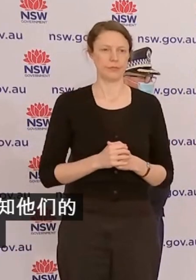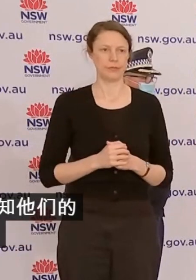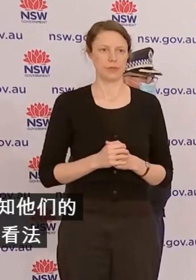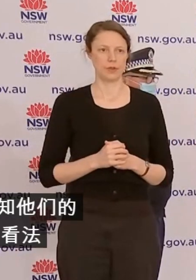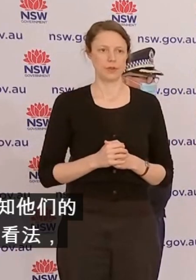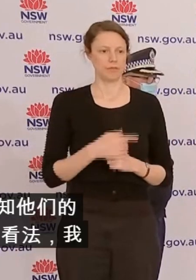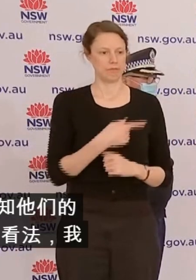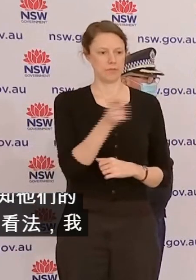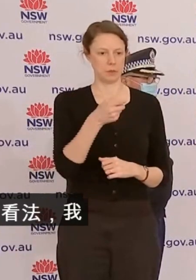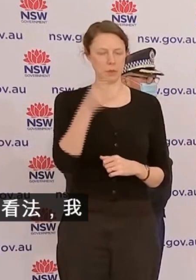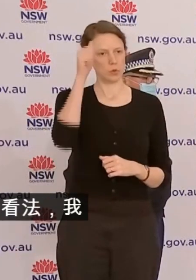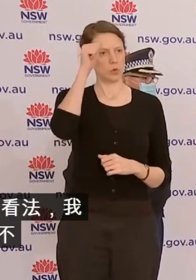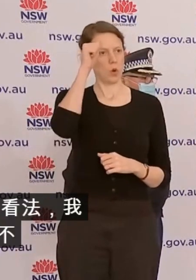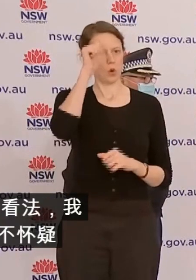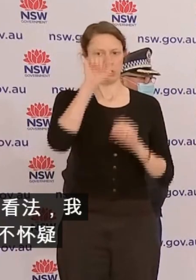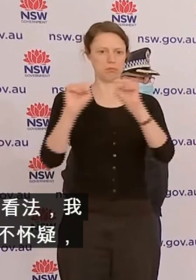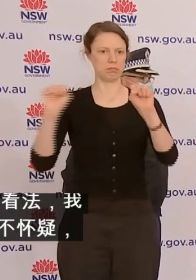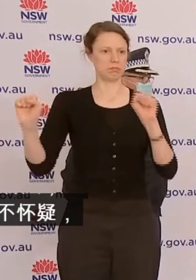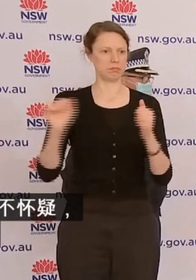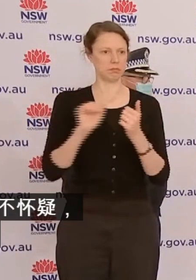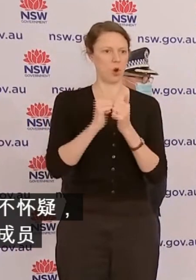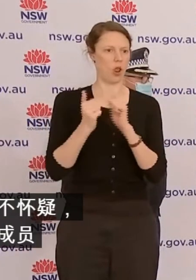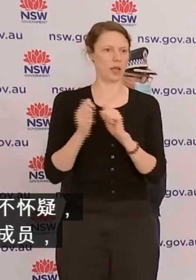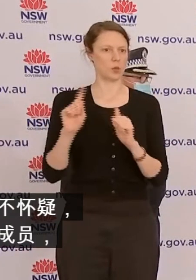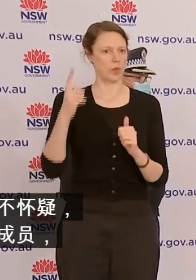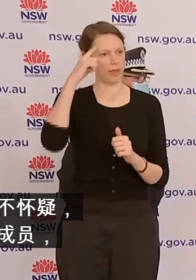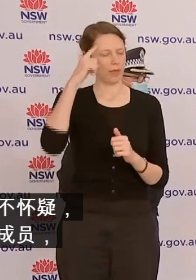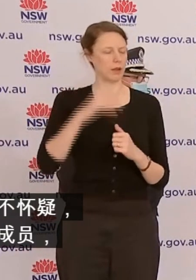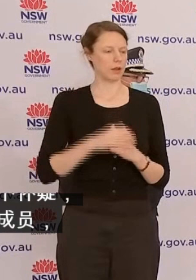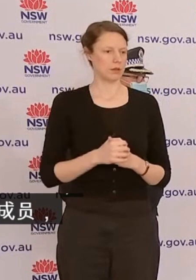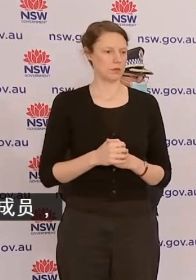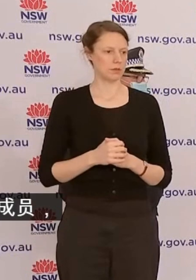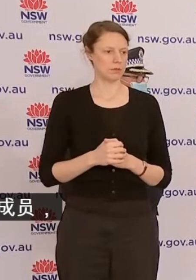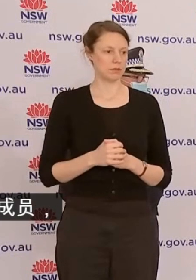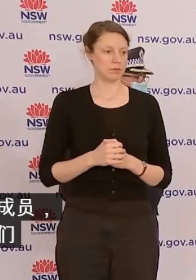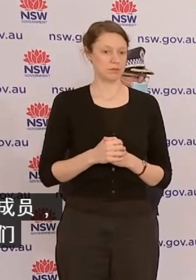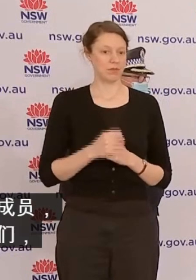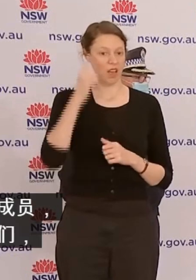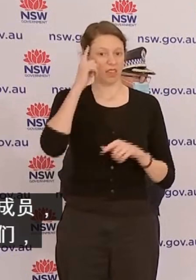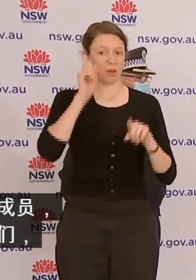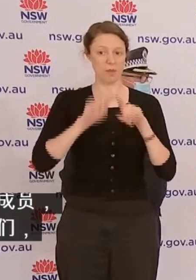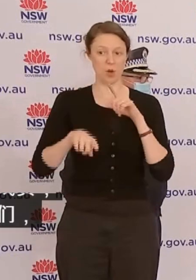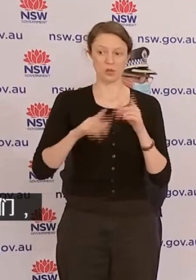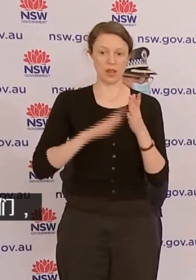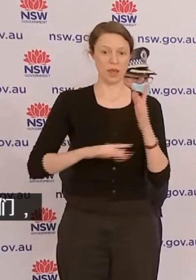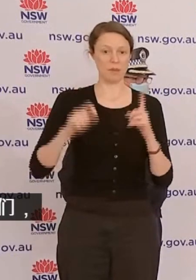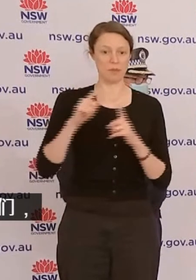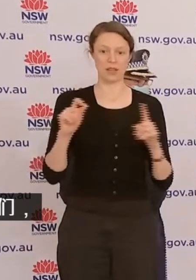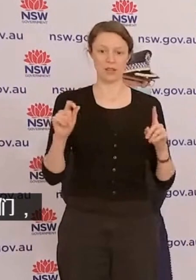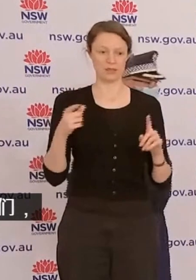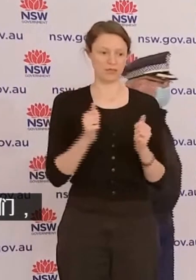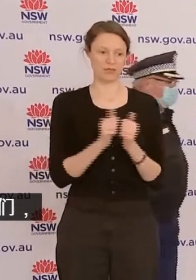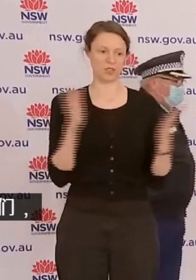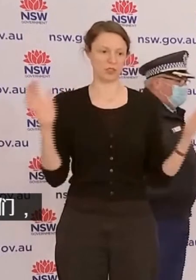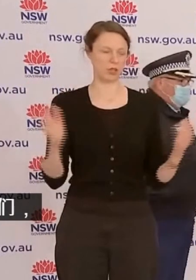views on that. And I don't think they were left in any doubt that the majority of members were not in agreement with them. Premier, Thank you, everybody. can I just ask about